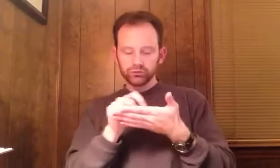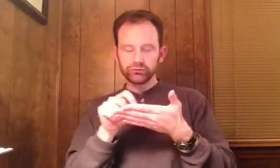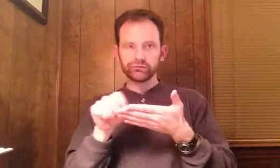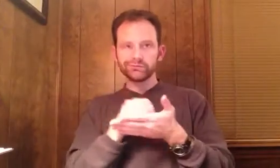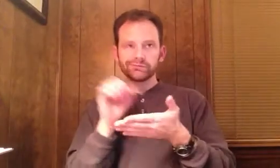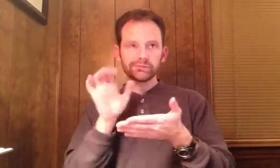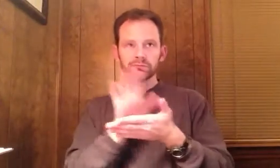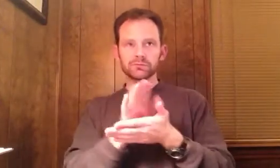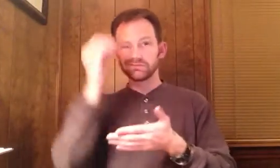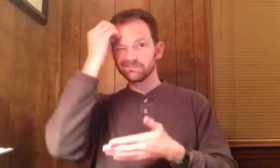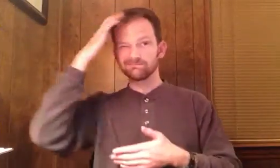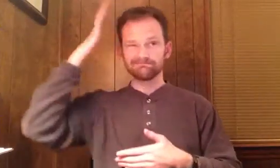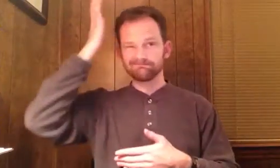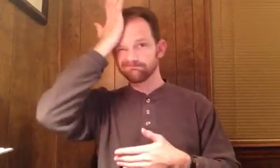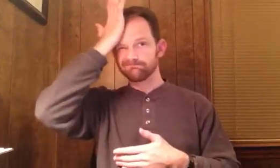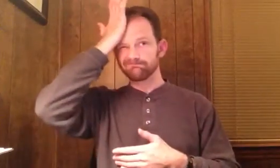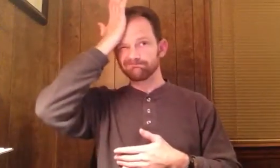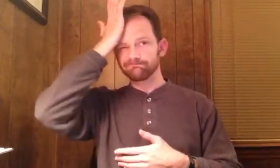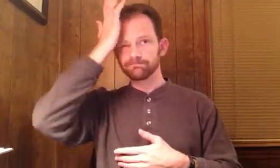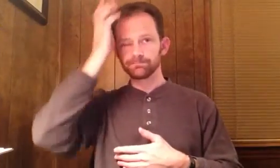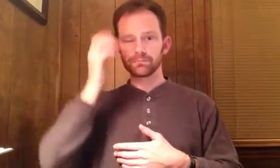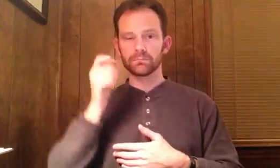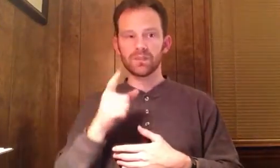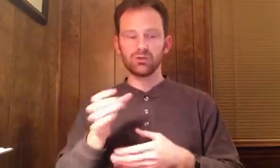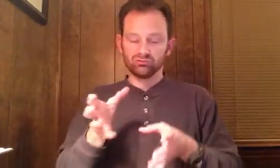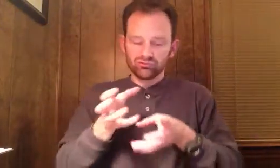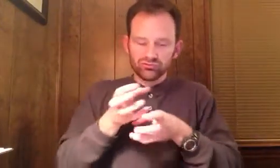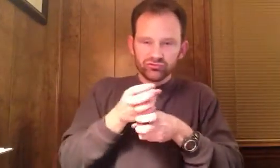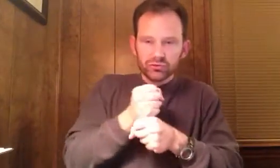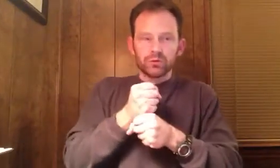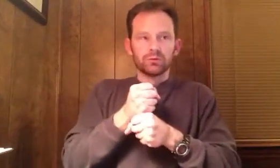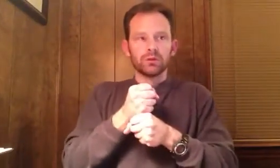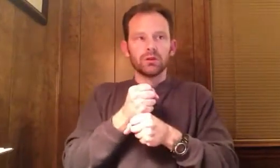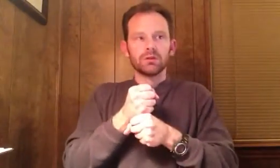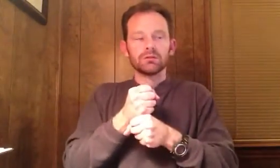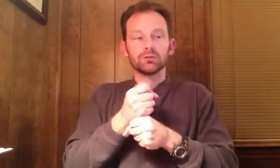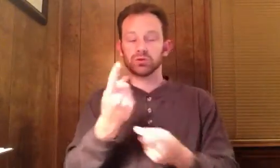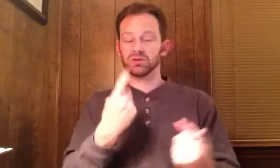summarize it and ask any questions that you may have. And I will see you in class.